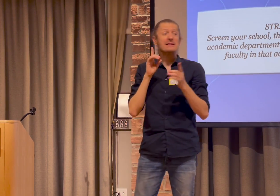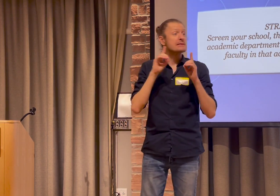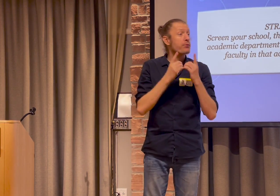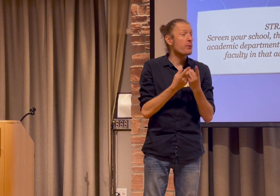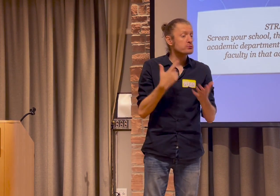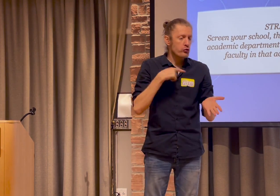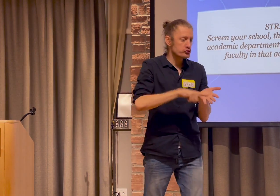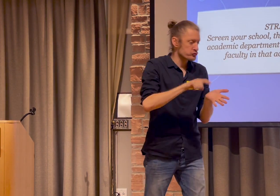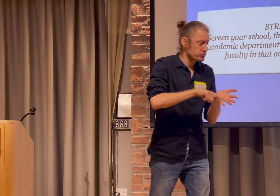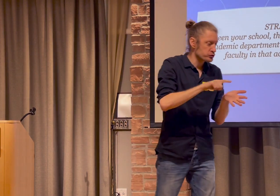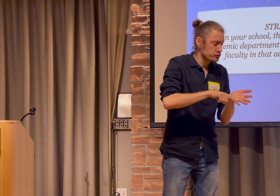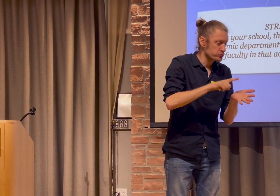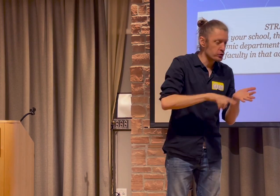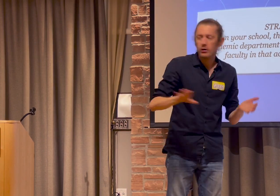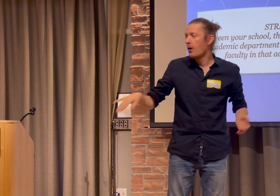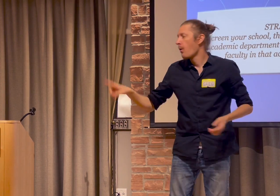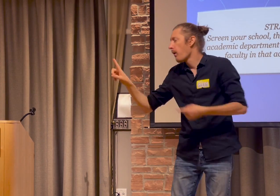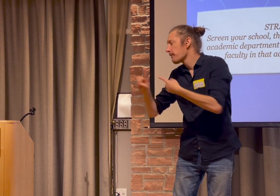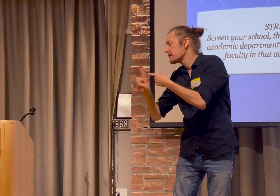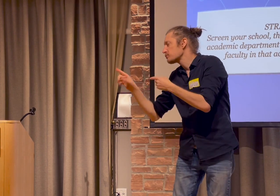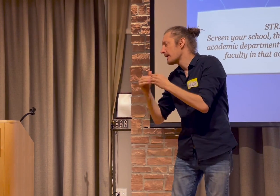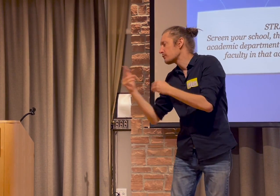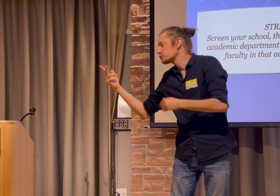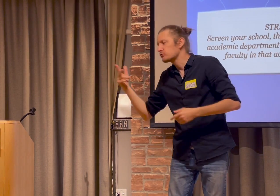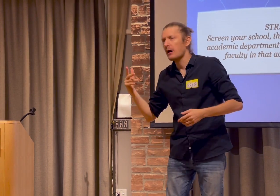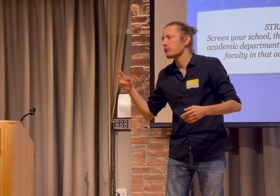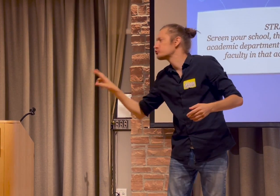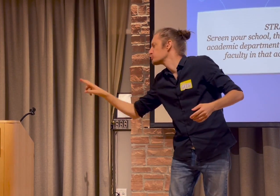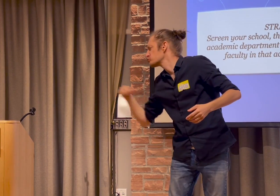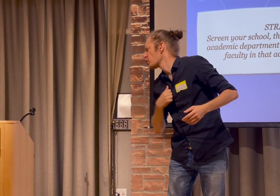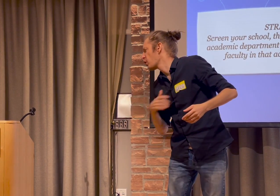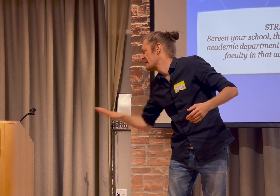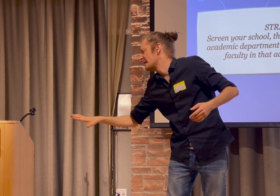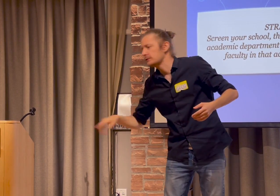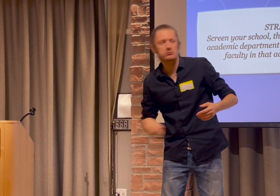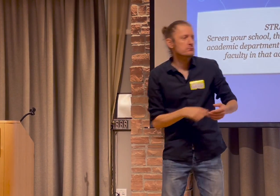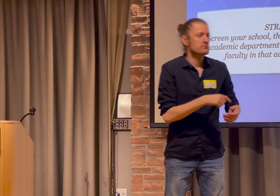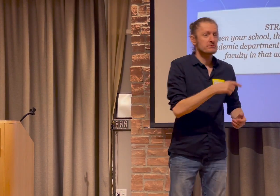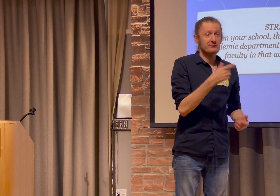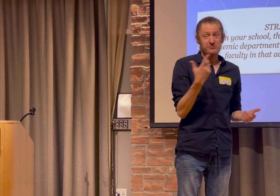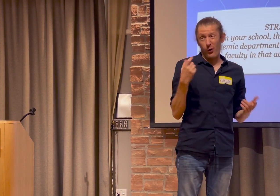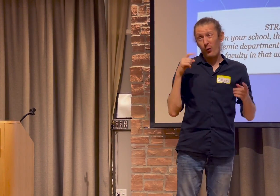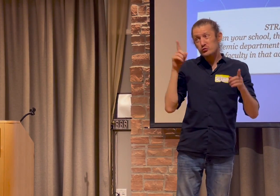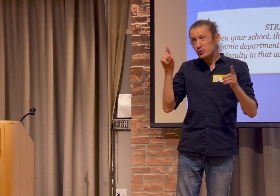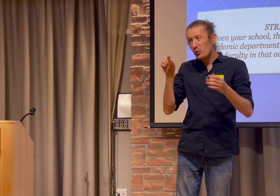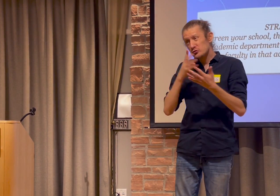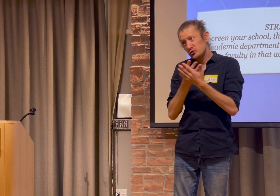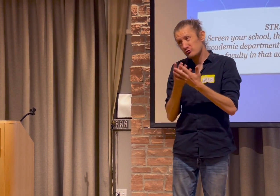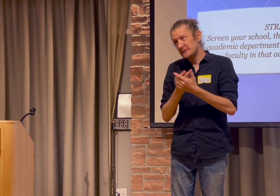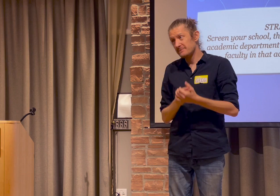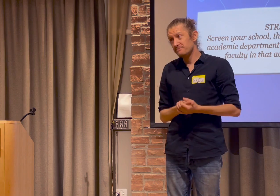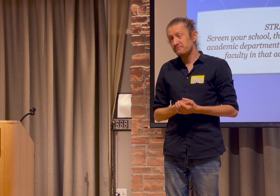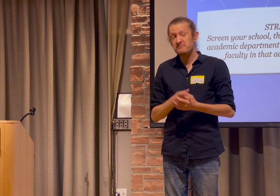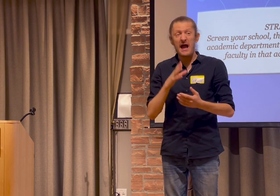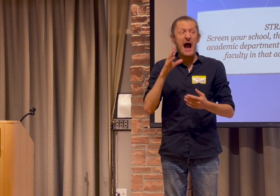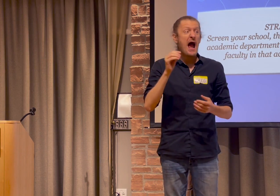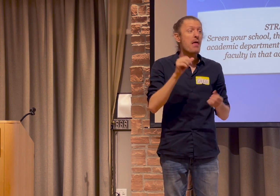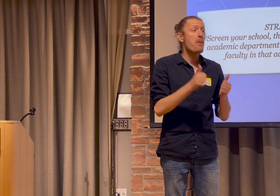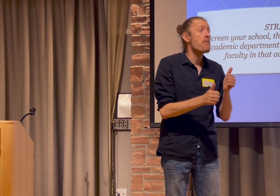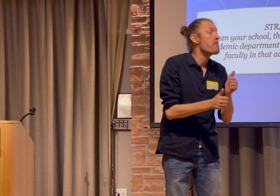Sometimes the departments focus on teaching, and sometimes the departments focus on research. And they're saying, oh, okay, I'm going to